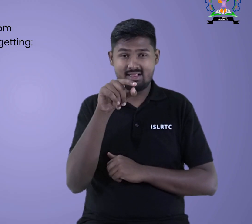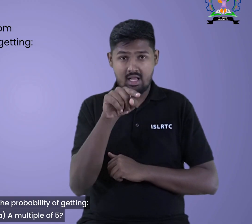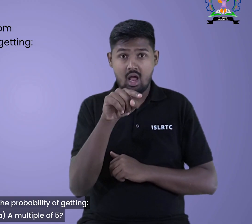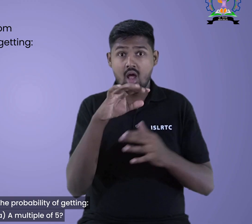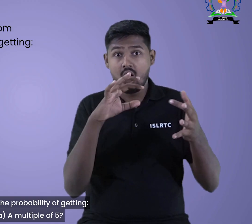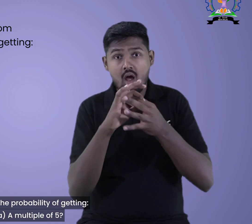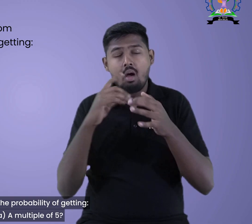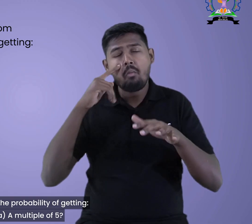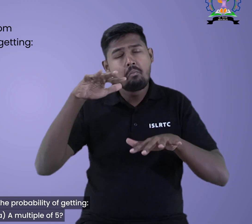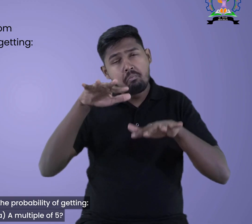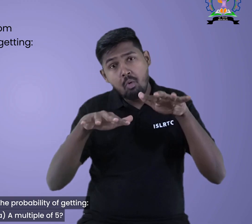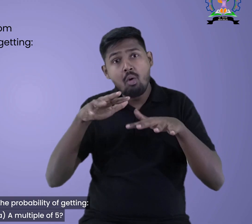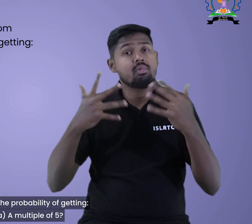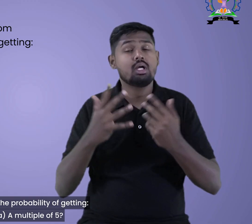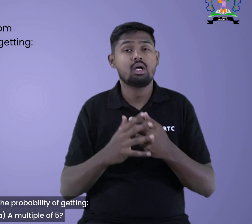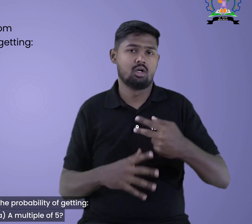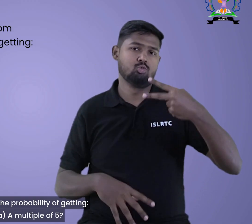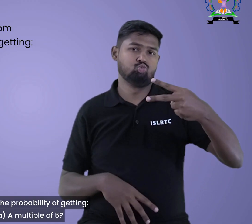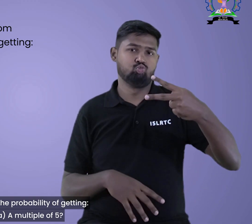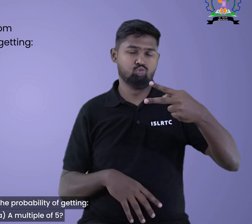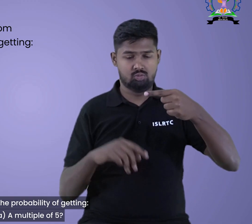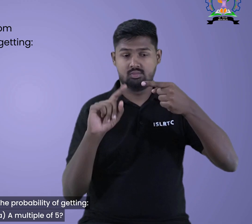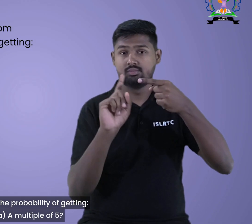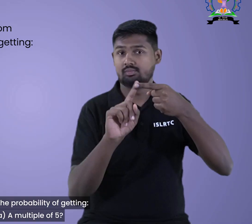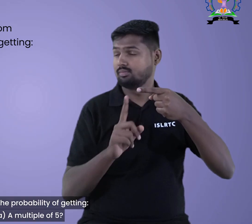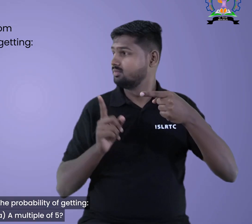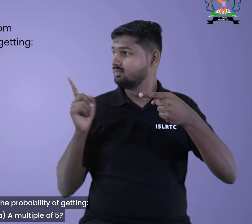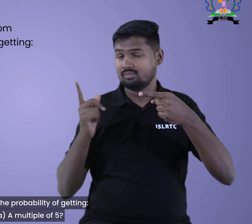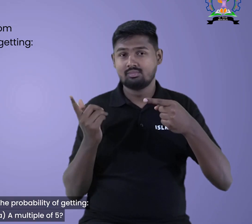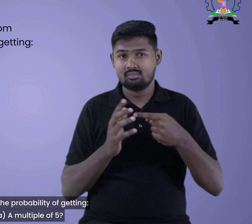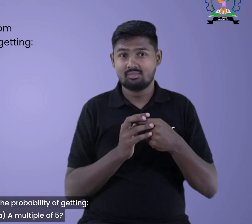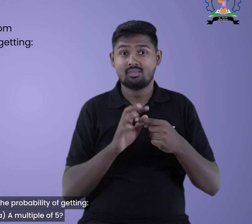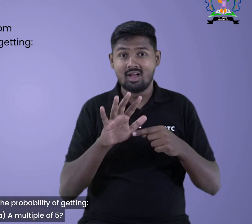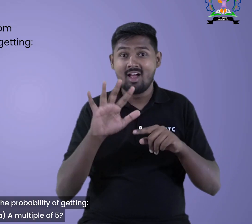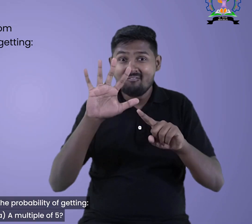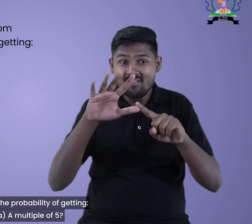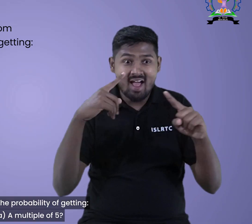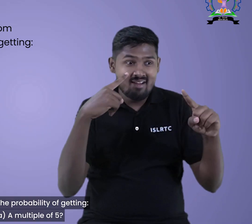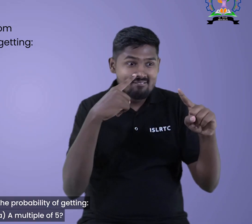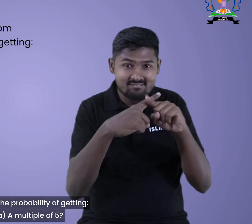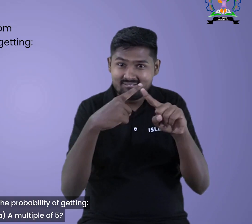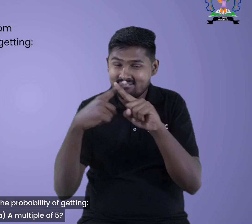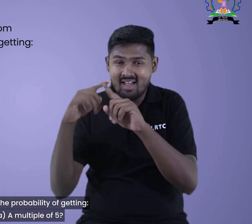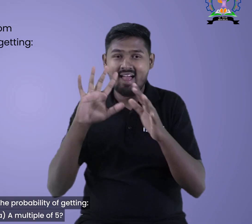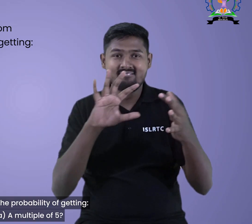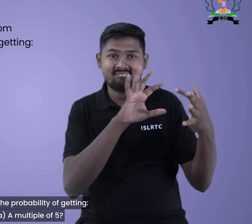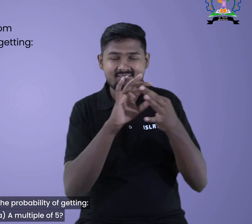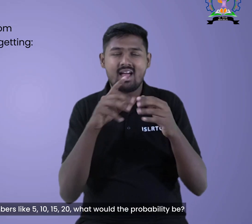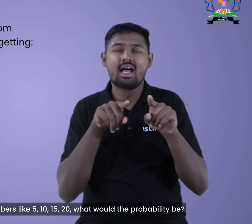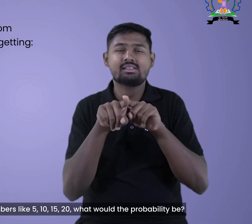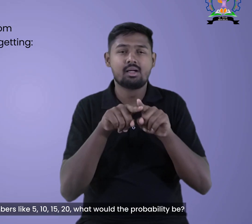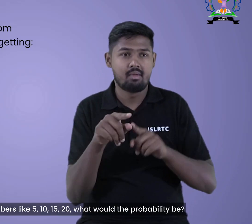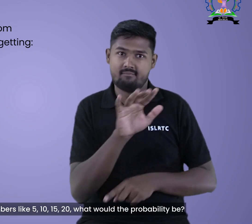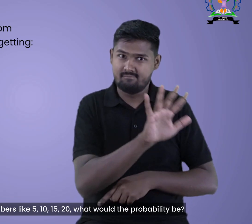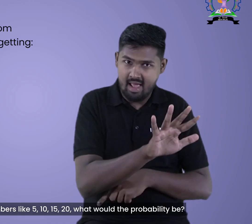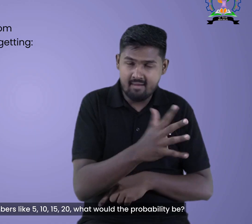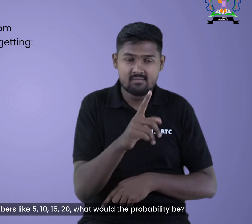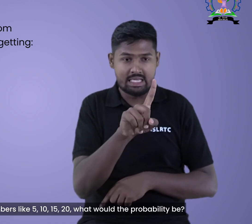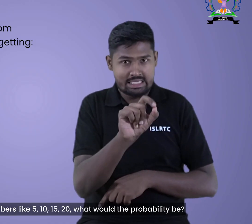What is the probability of getting A, a multiple of 5? For example, if